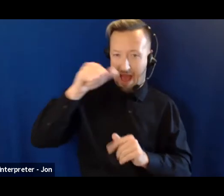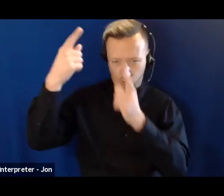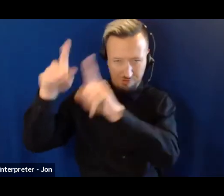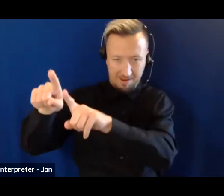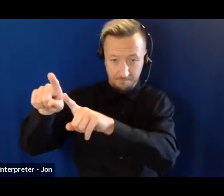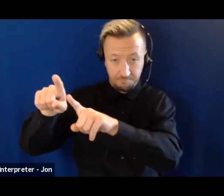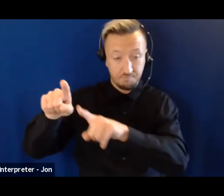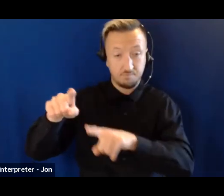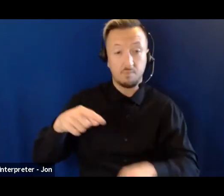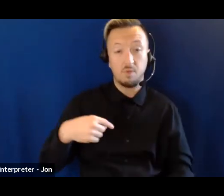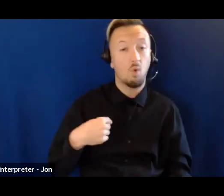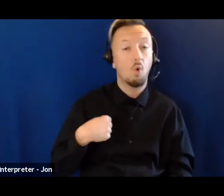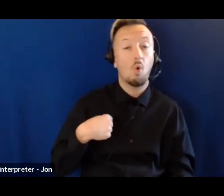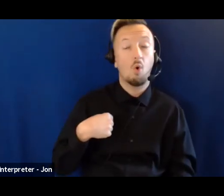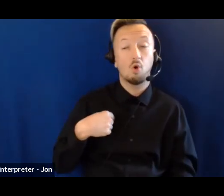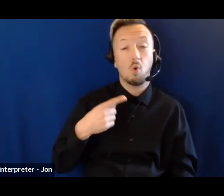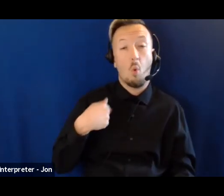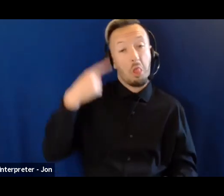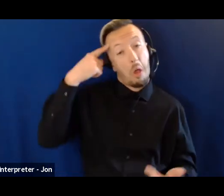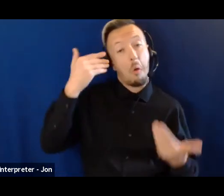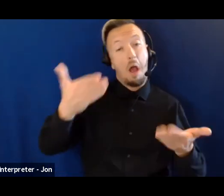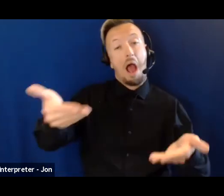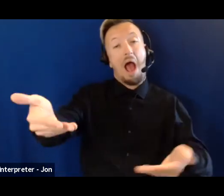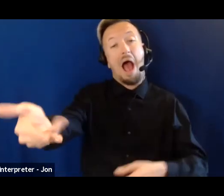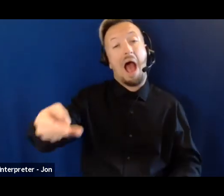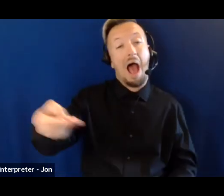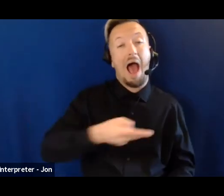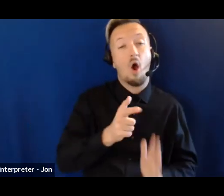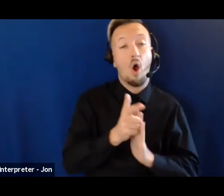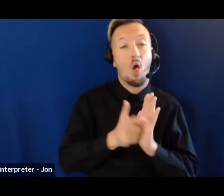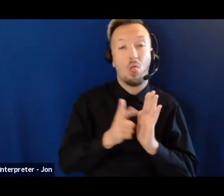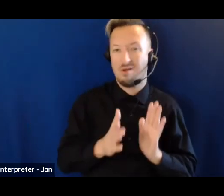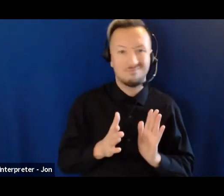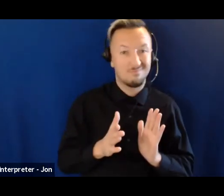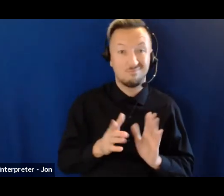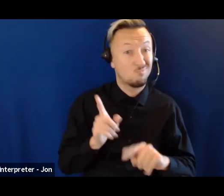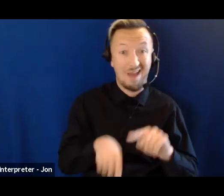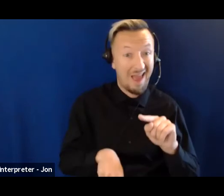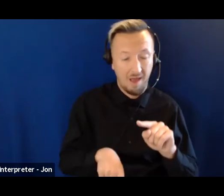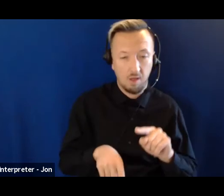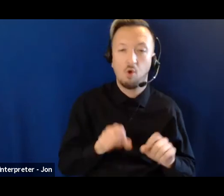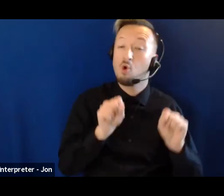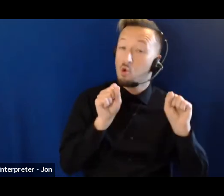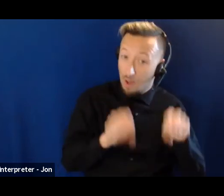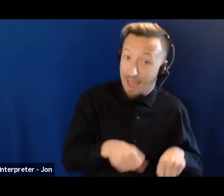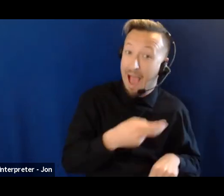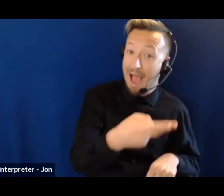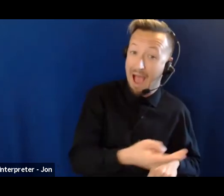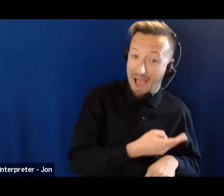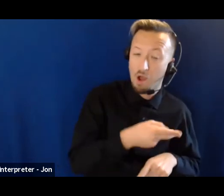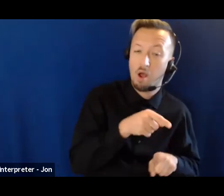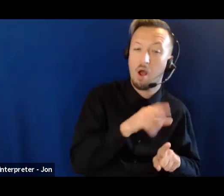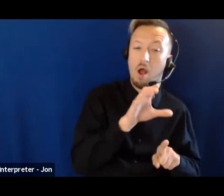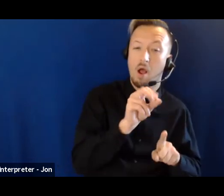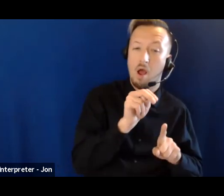can hire a consultant, and that's different, but you couldn't hire a lawyer to legally defend you with the Part